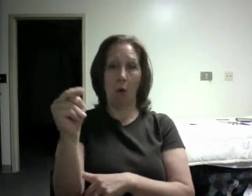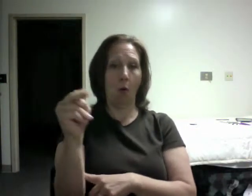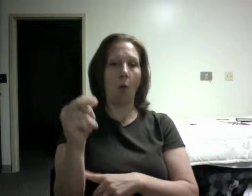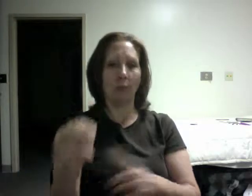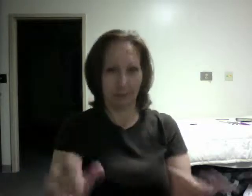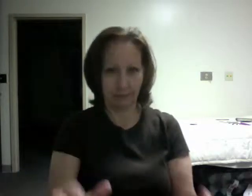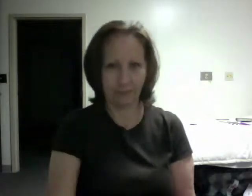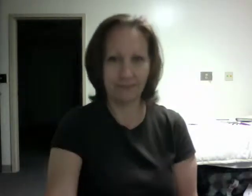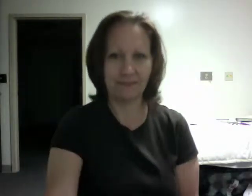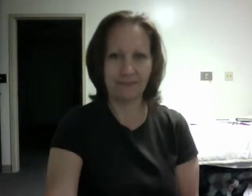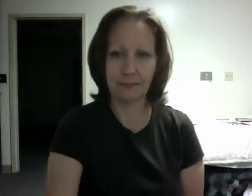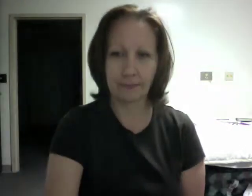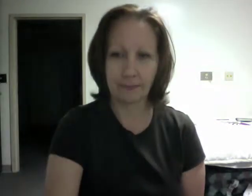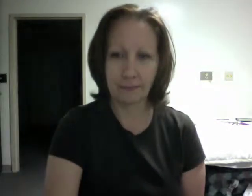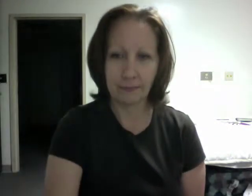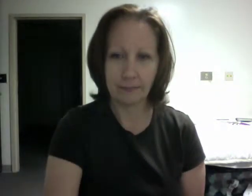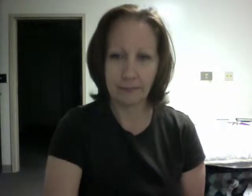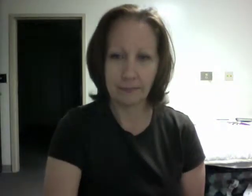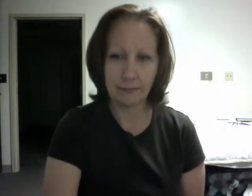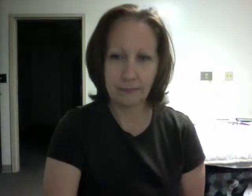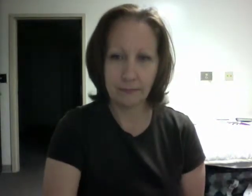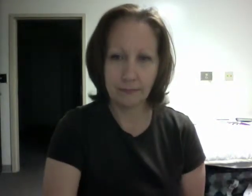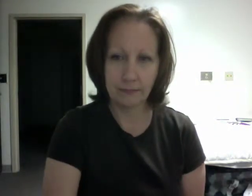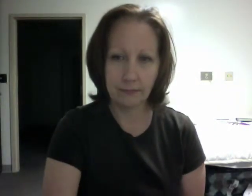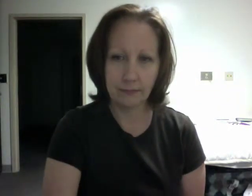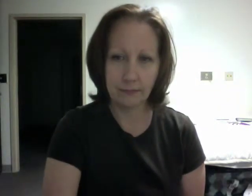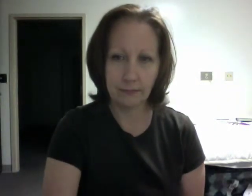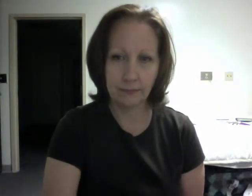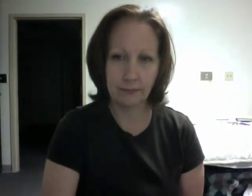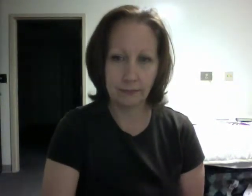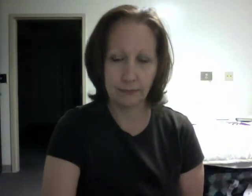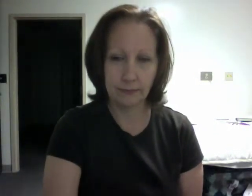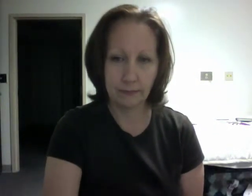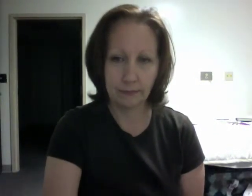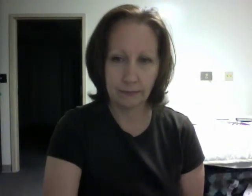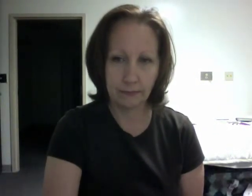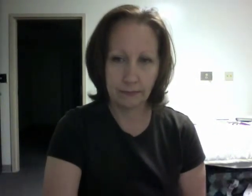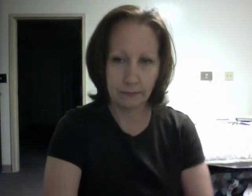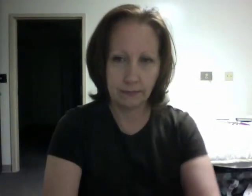document checklist included with the guide states the original is required.